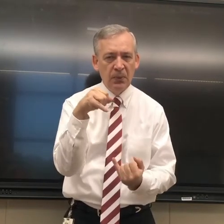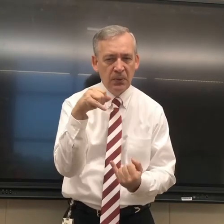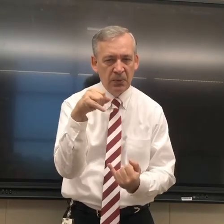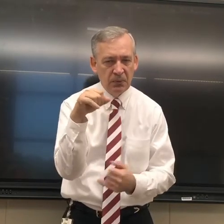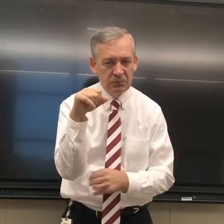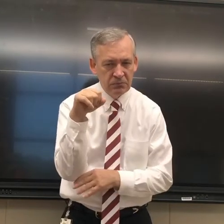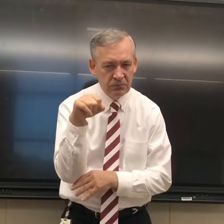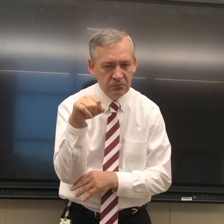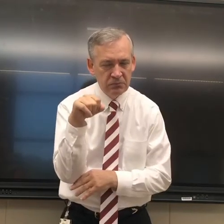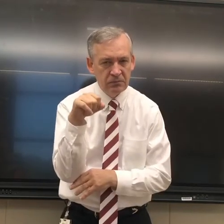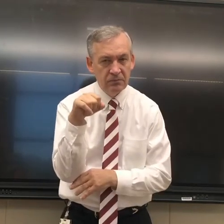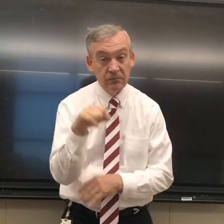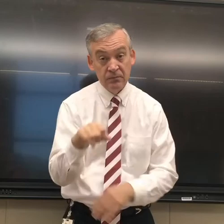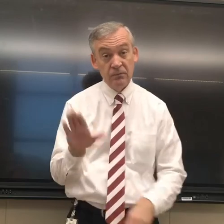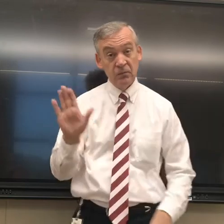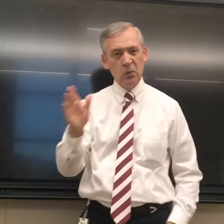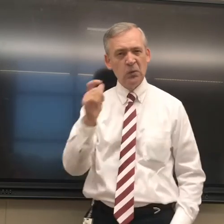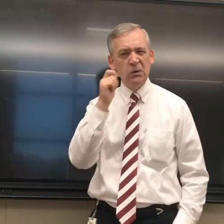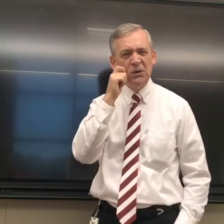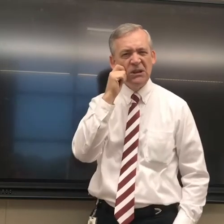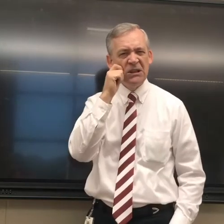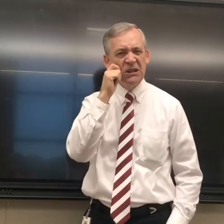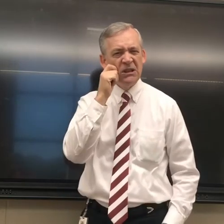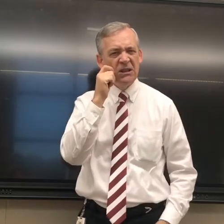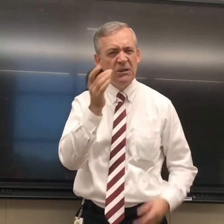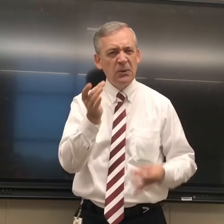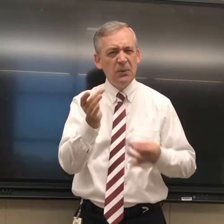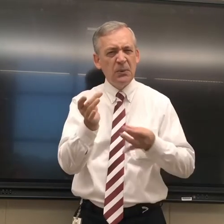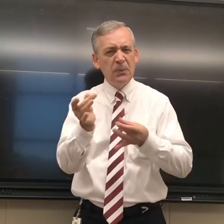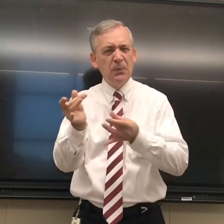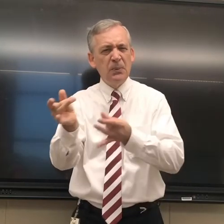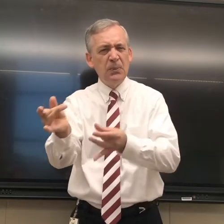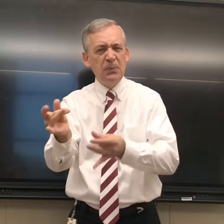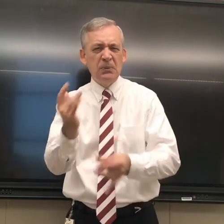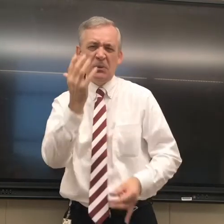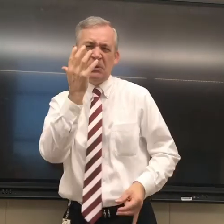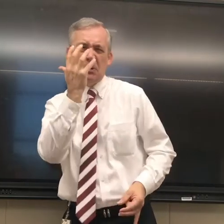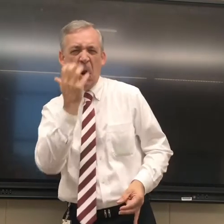Her smooth skin was a dark reddish brown,